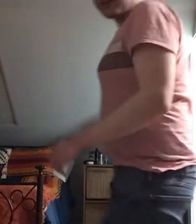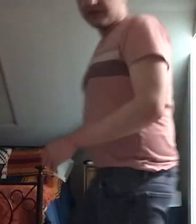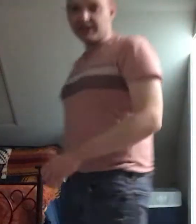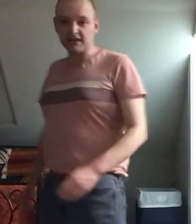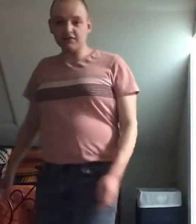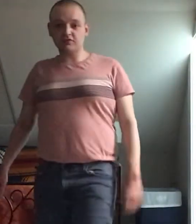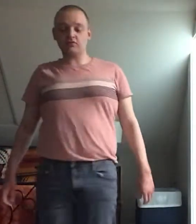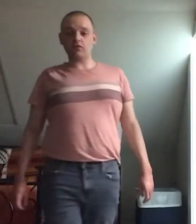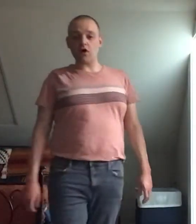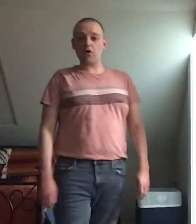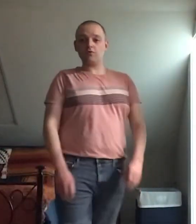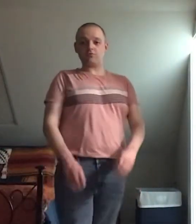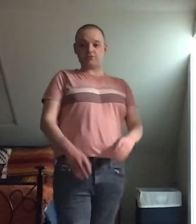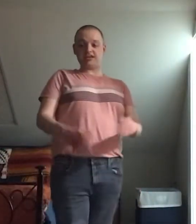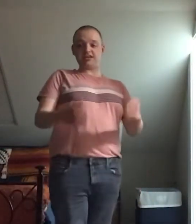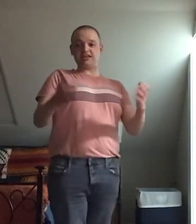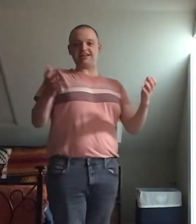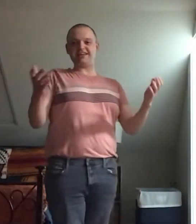The leaves grow green in